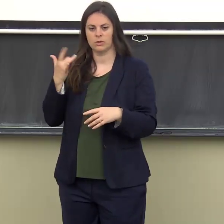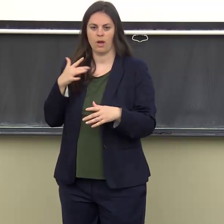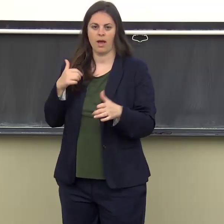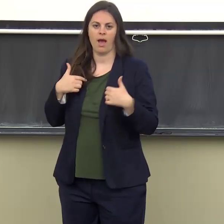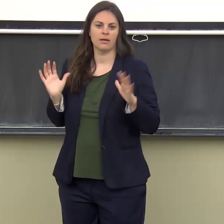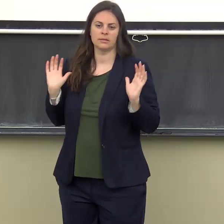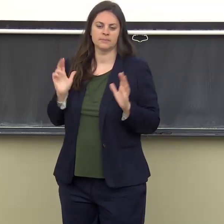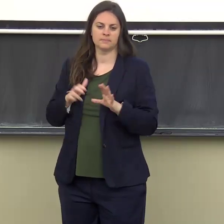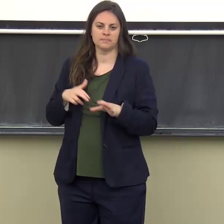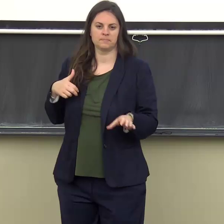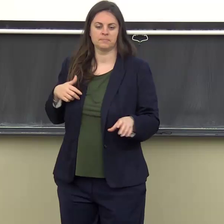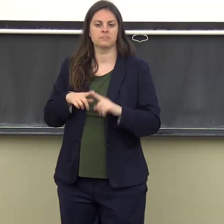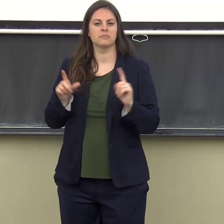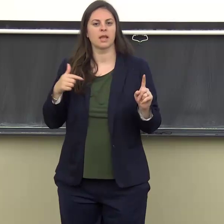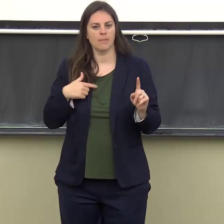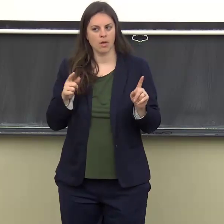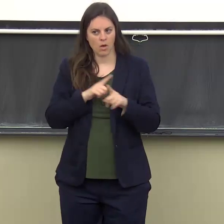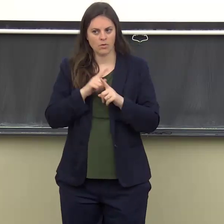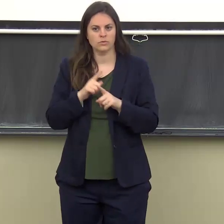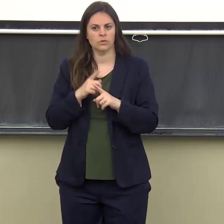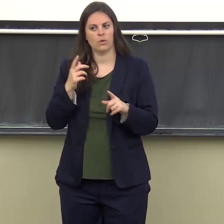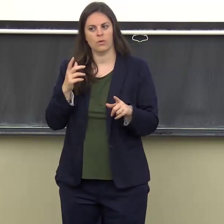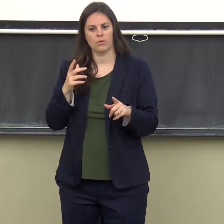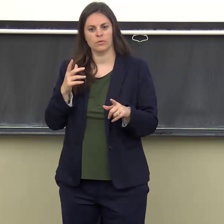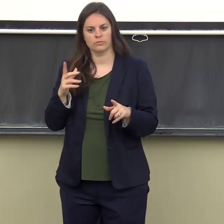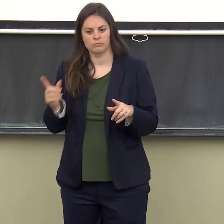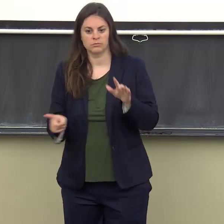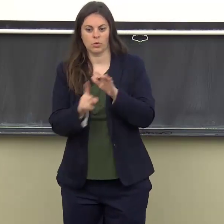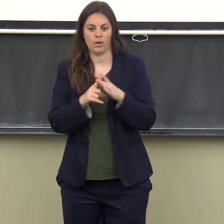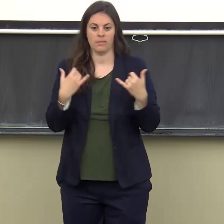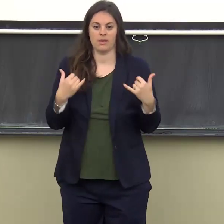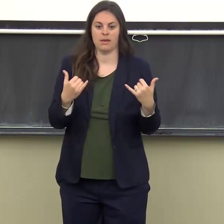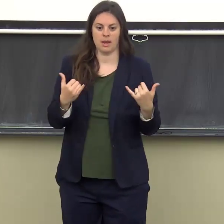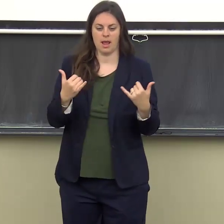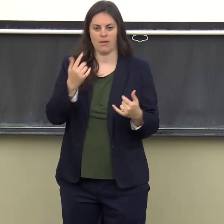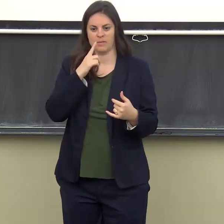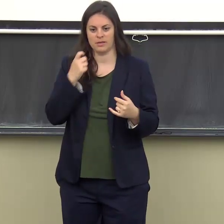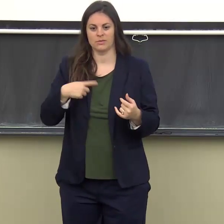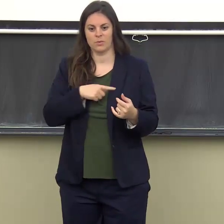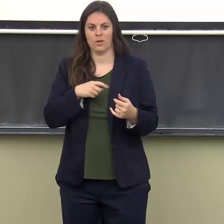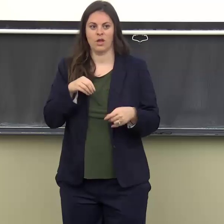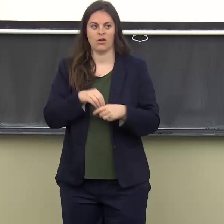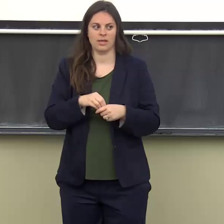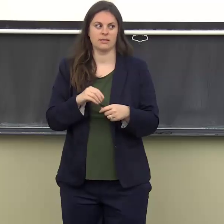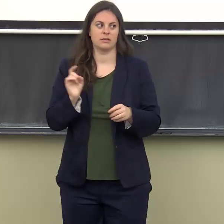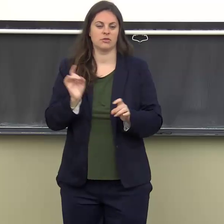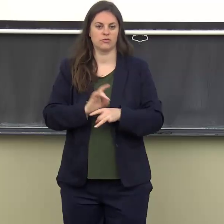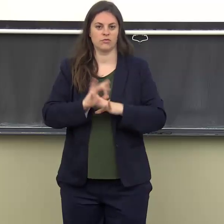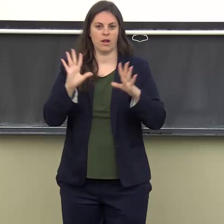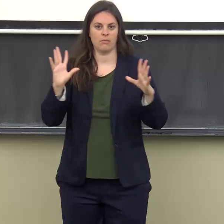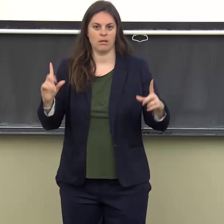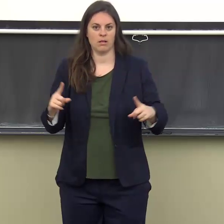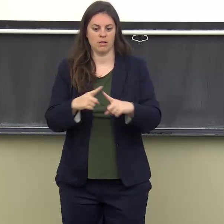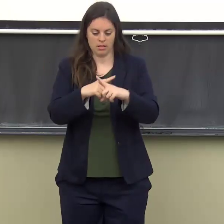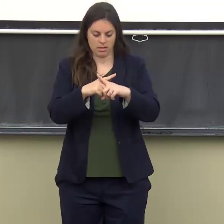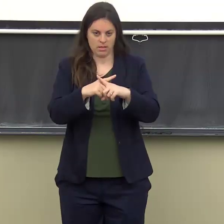But it's also why I reemerge now, because we are at an incredible inflection point where we have